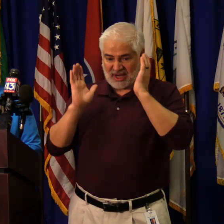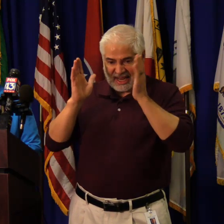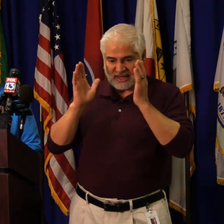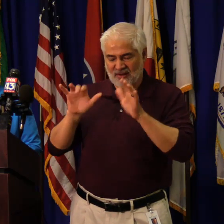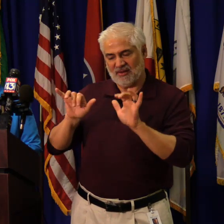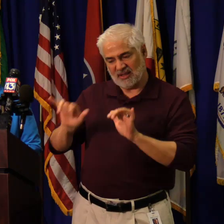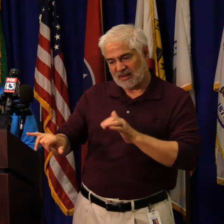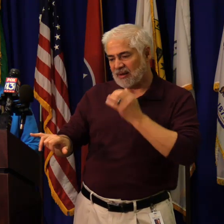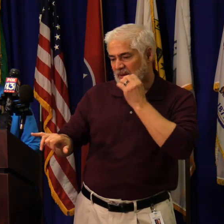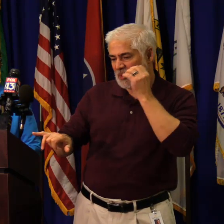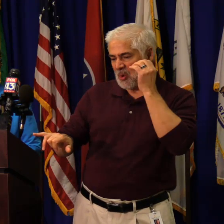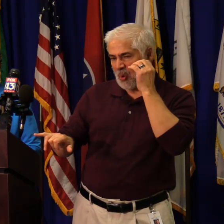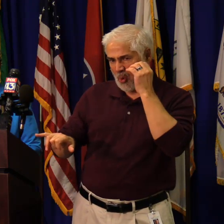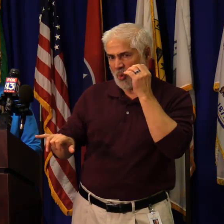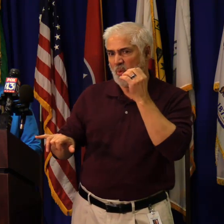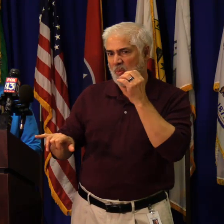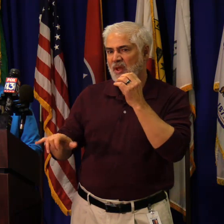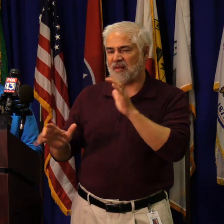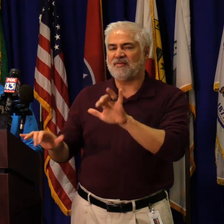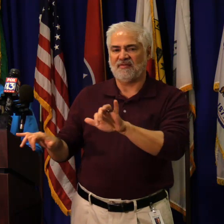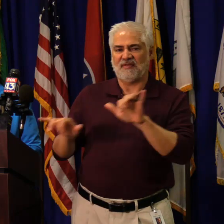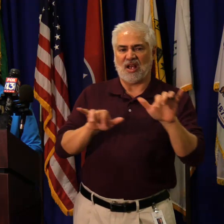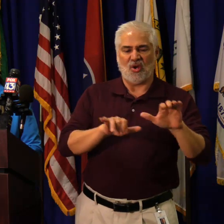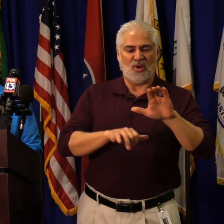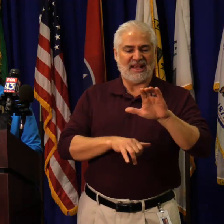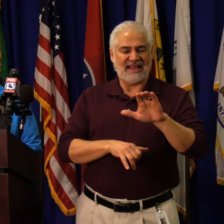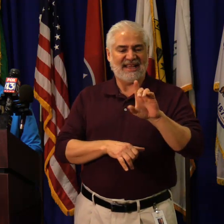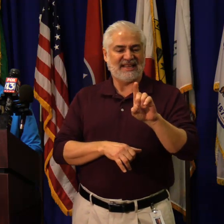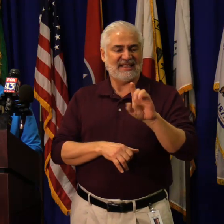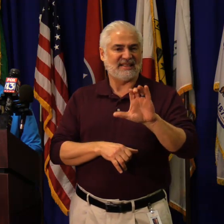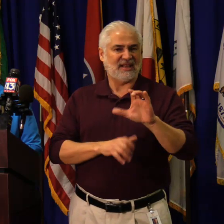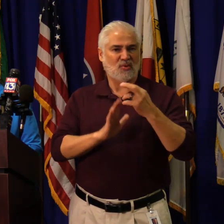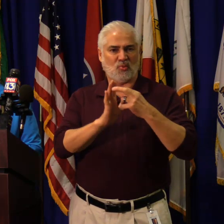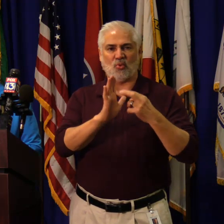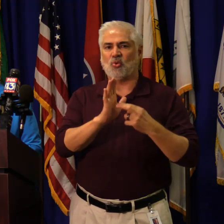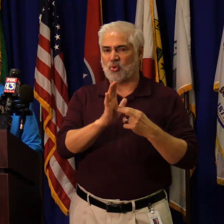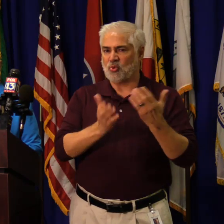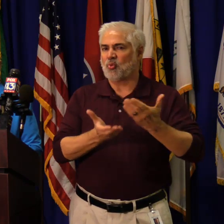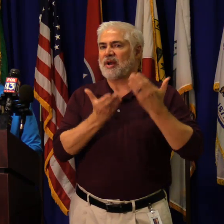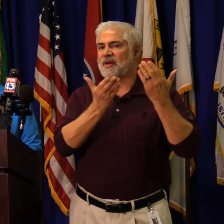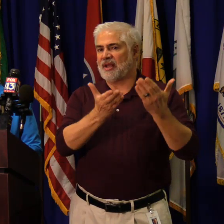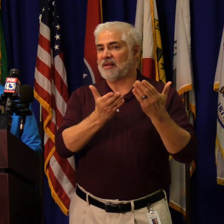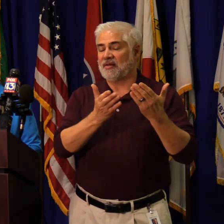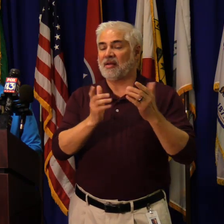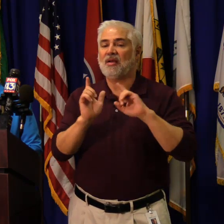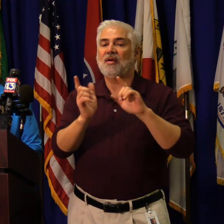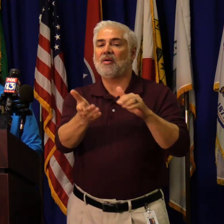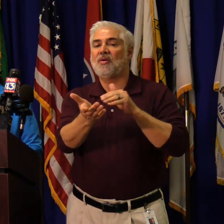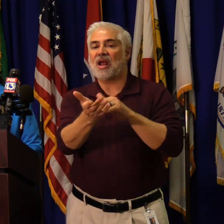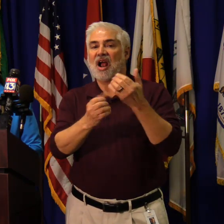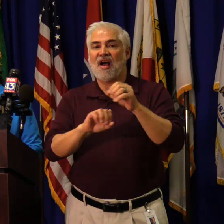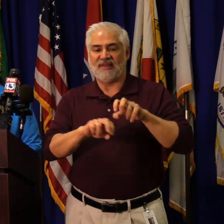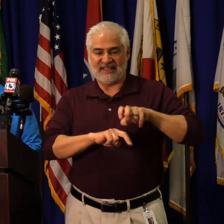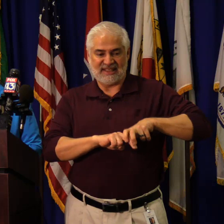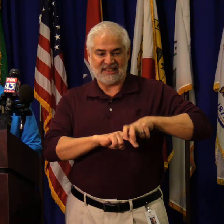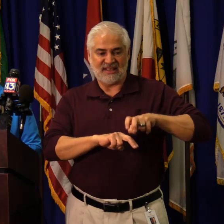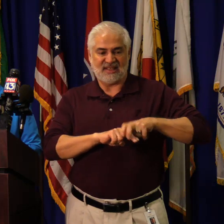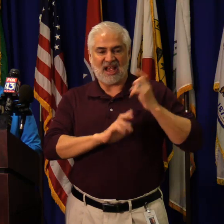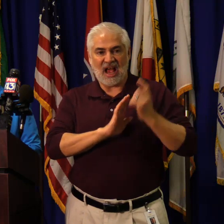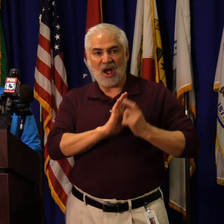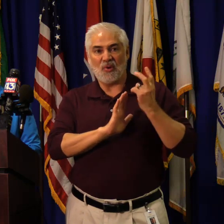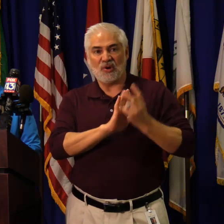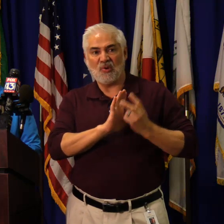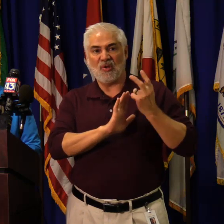to stay home. That is consistent with the CDC recommendations. If you go to a doctor's office and sit for hours, you're